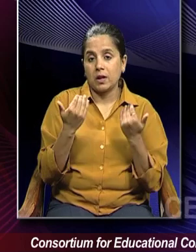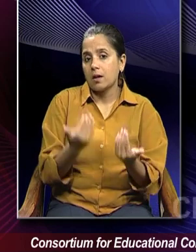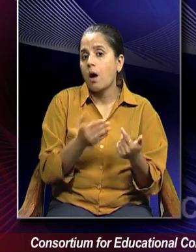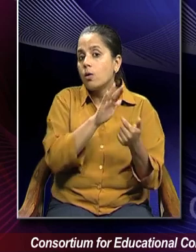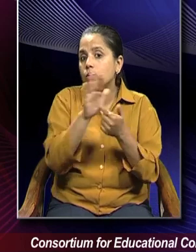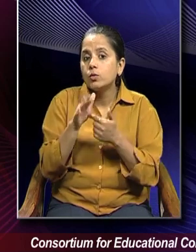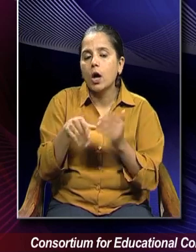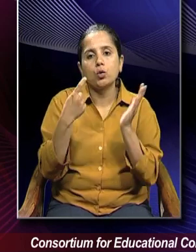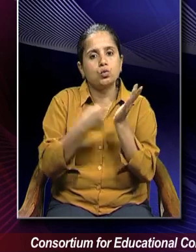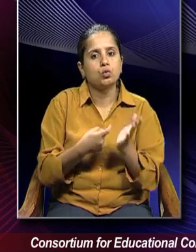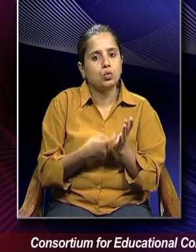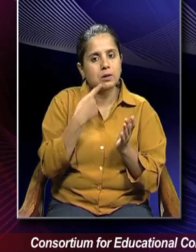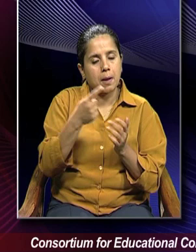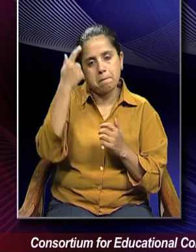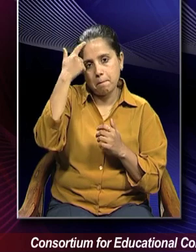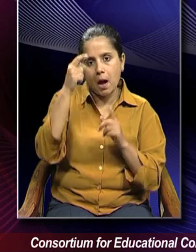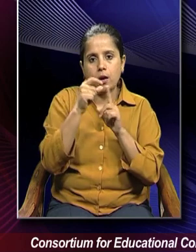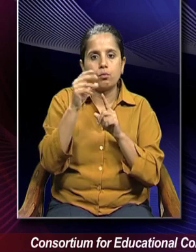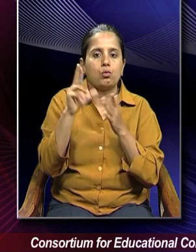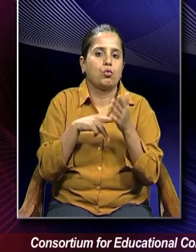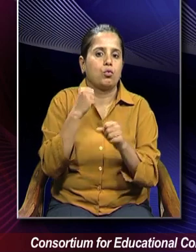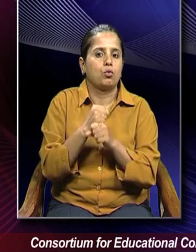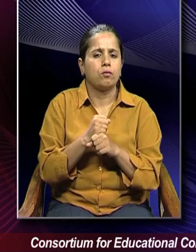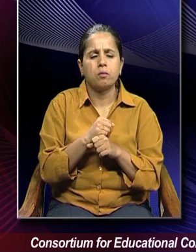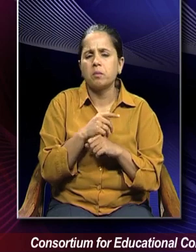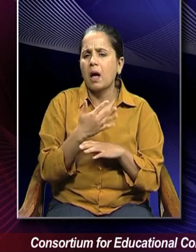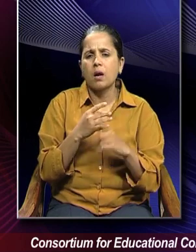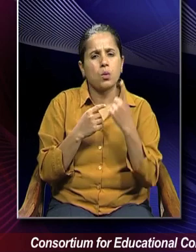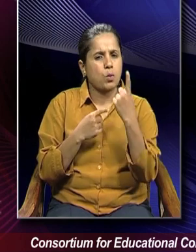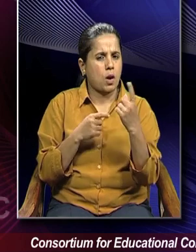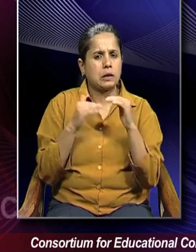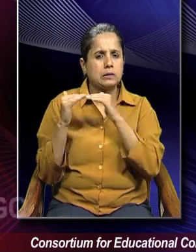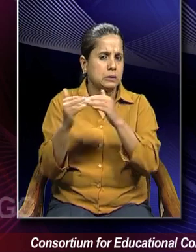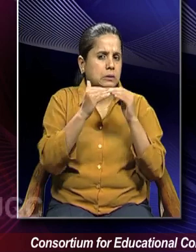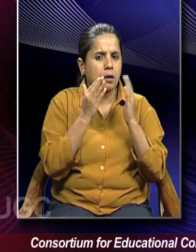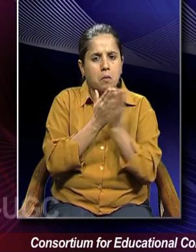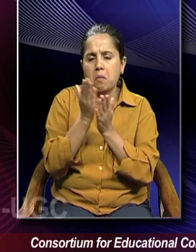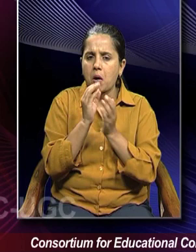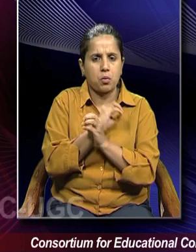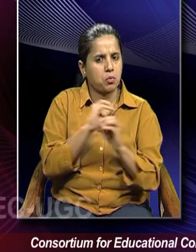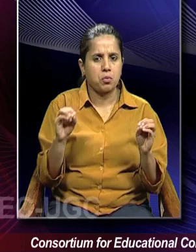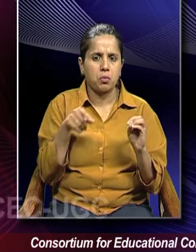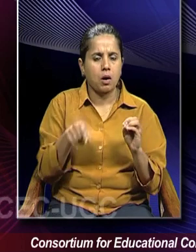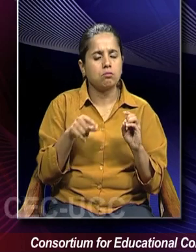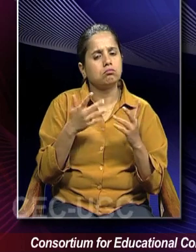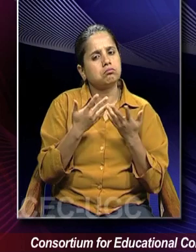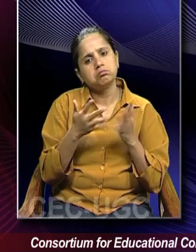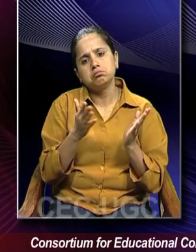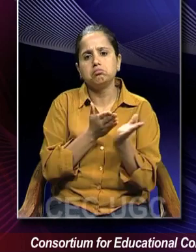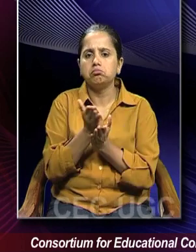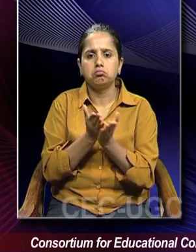comes the role of mind pooling. There is no single standardized way of making the pieces combine